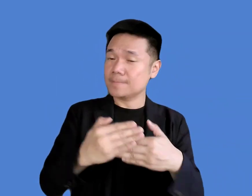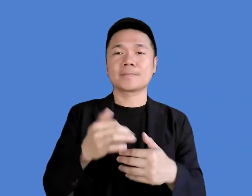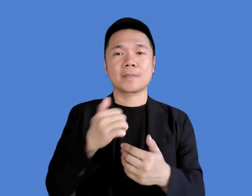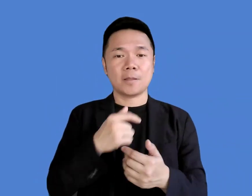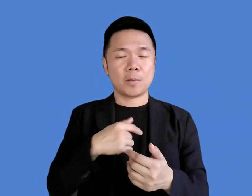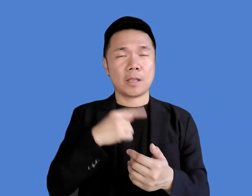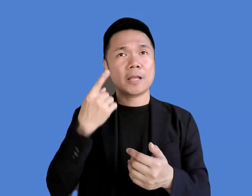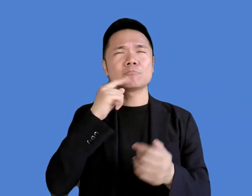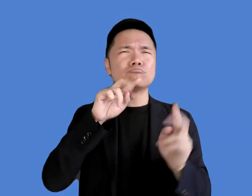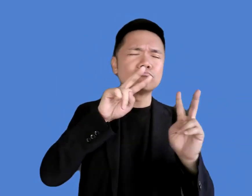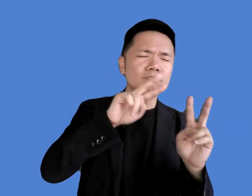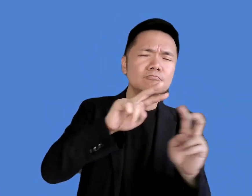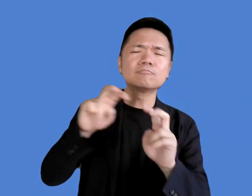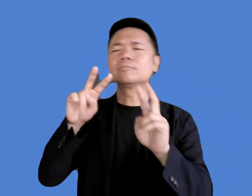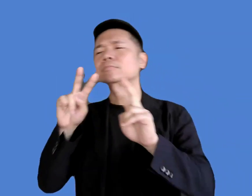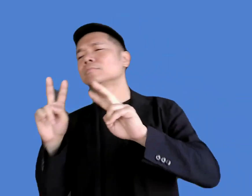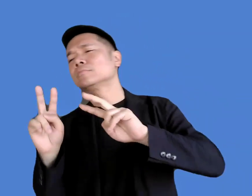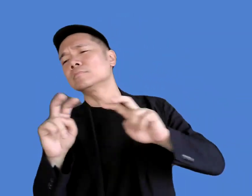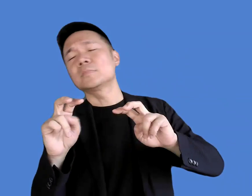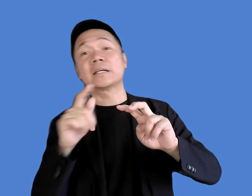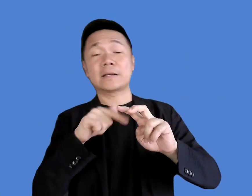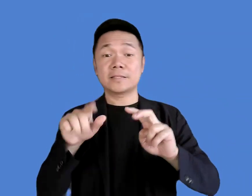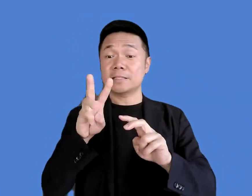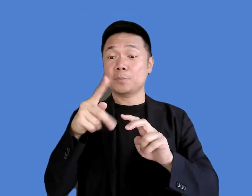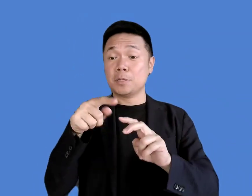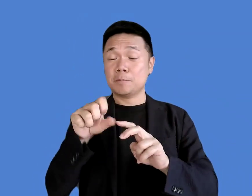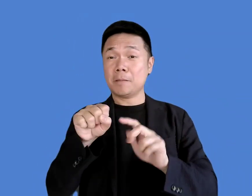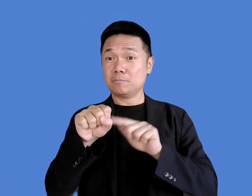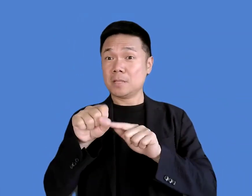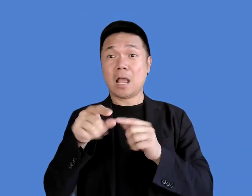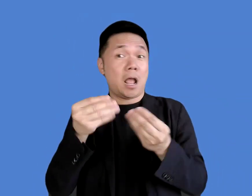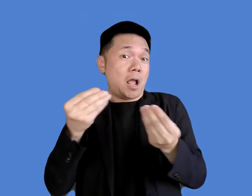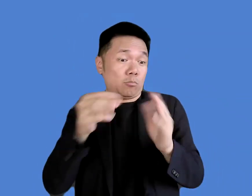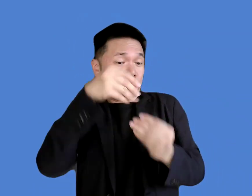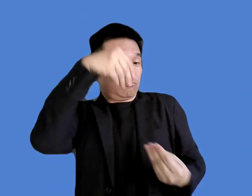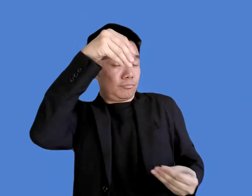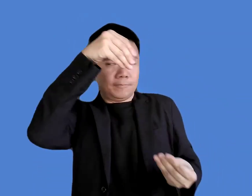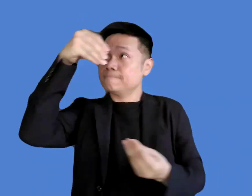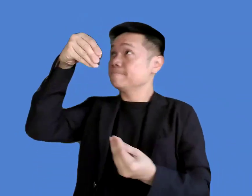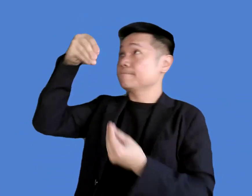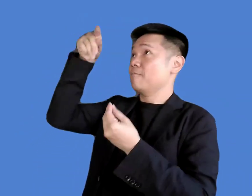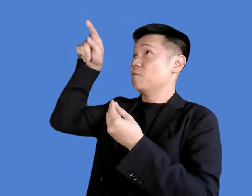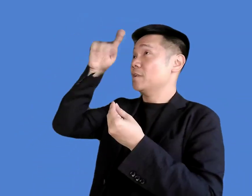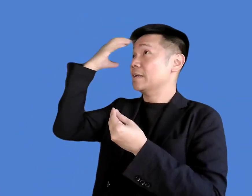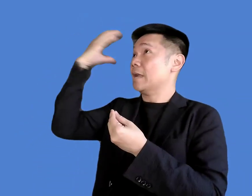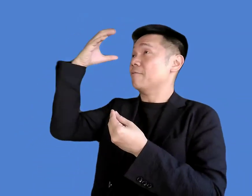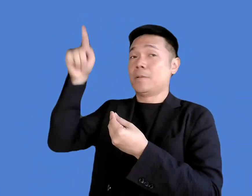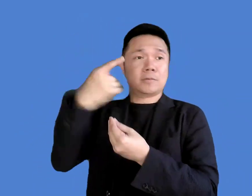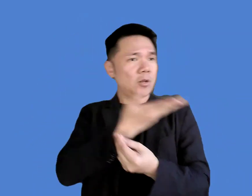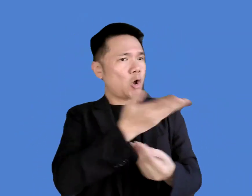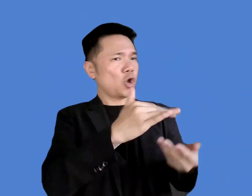landscaping study looking at how the WEPS actually could be a policy tool for governments in the region to be able